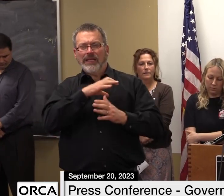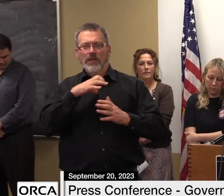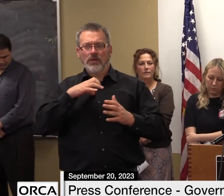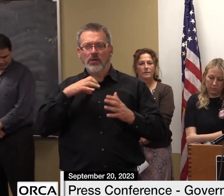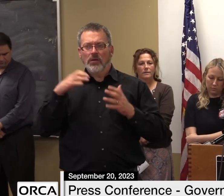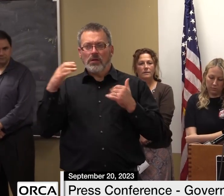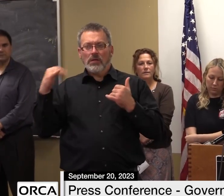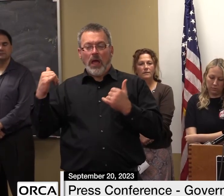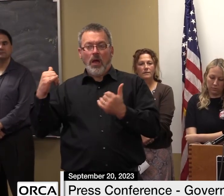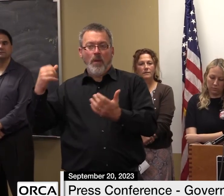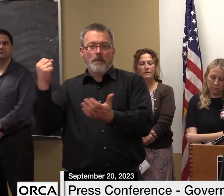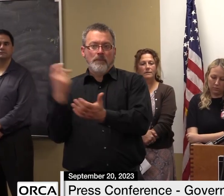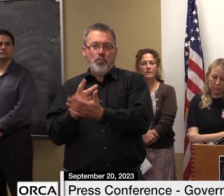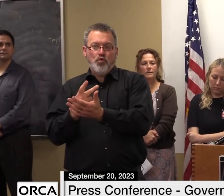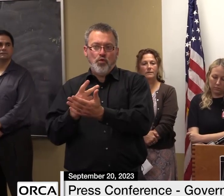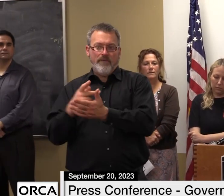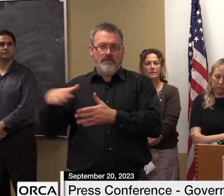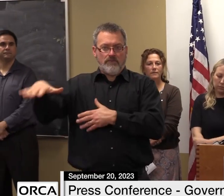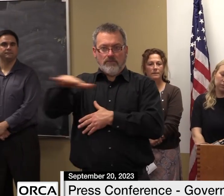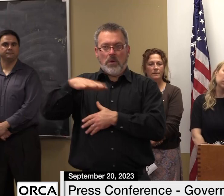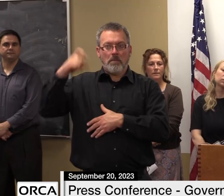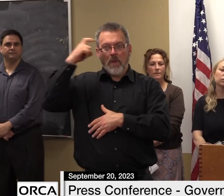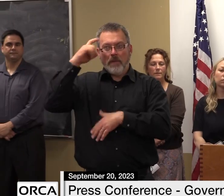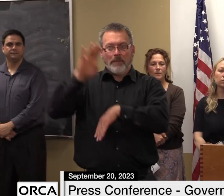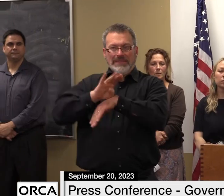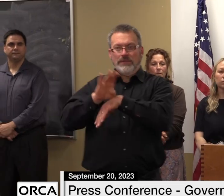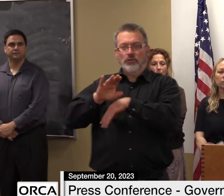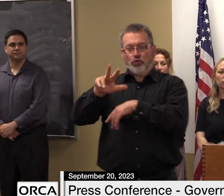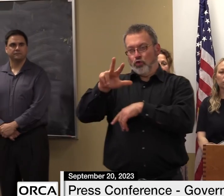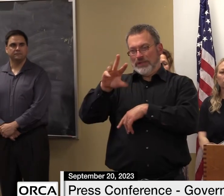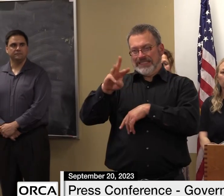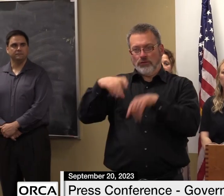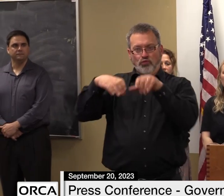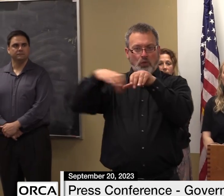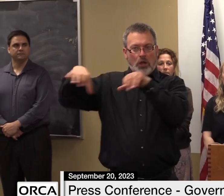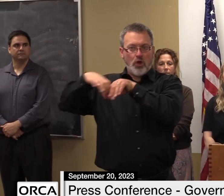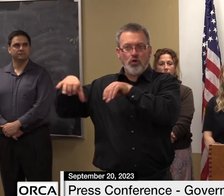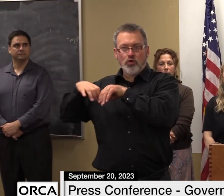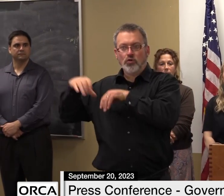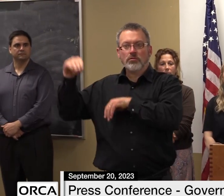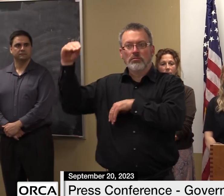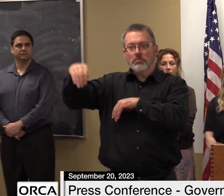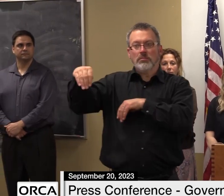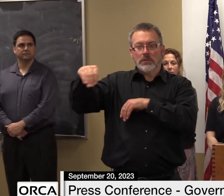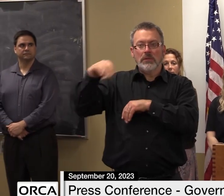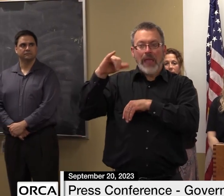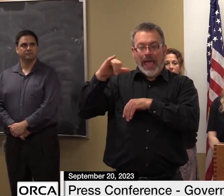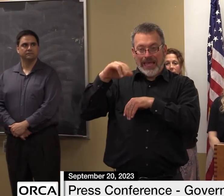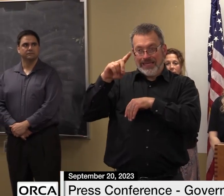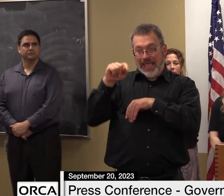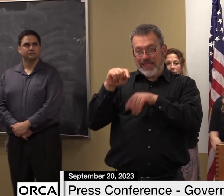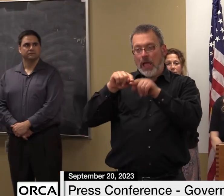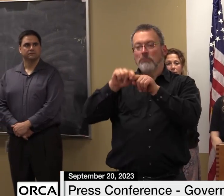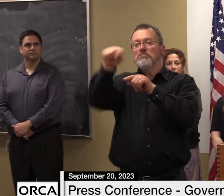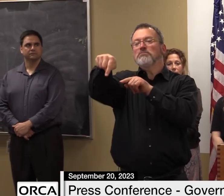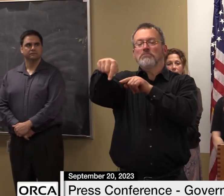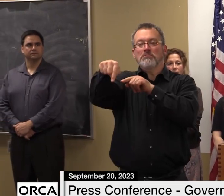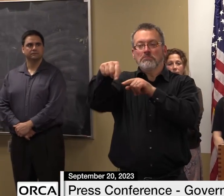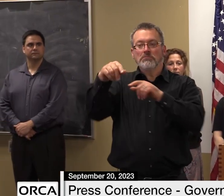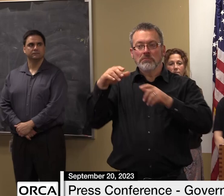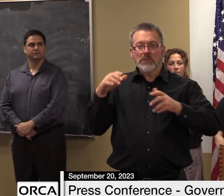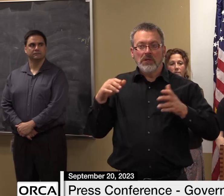site 36 trailers on a parcel outside of downtown. Can you talk about what's happened